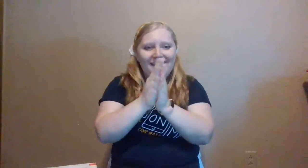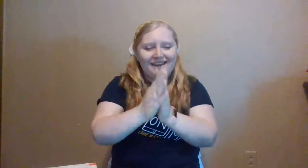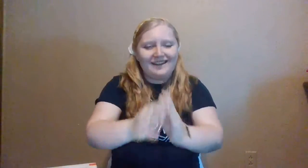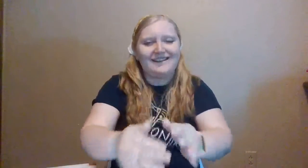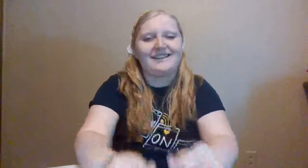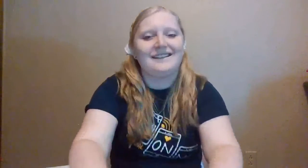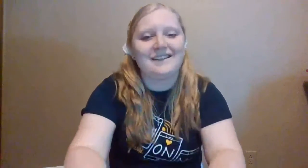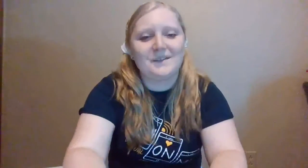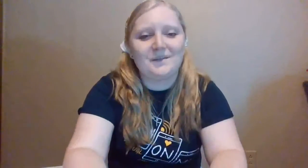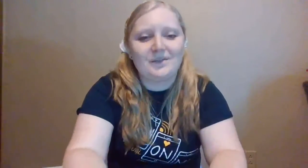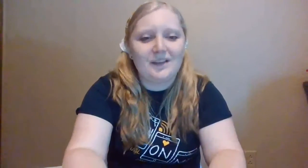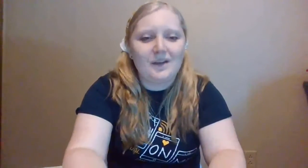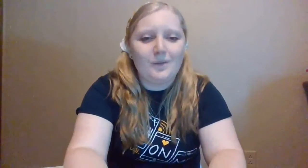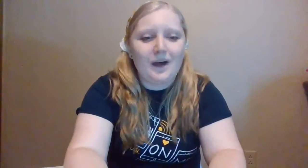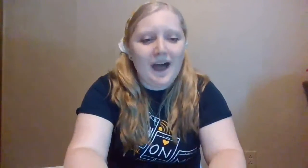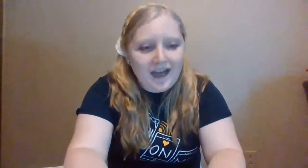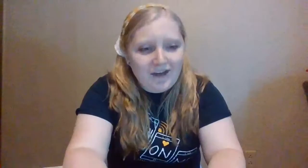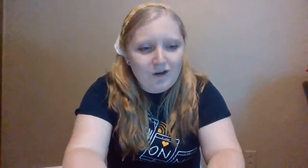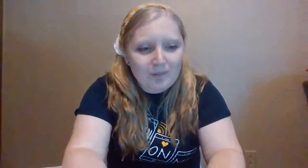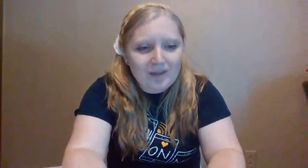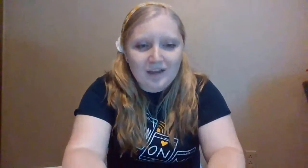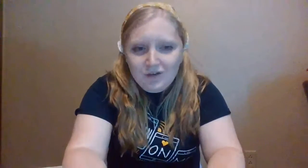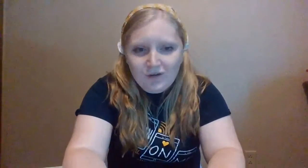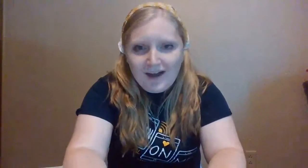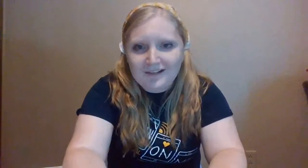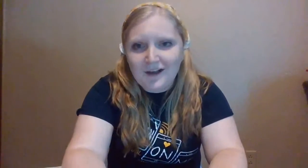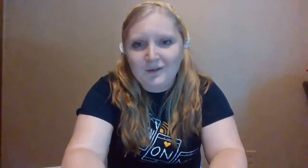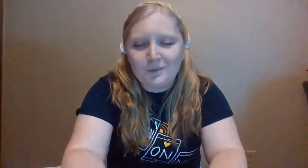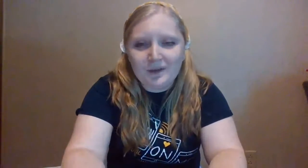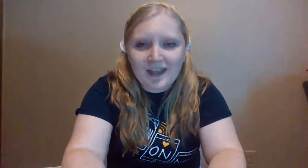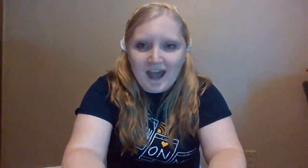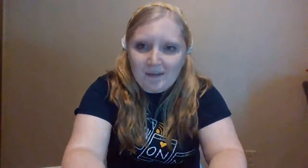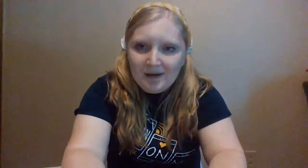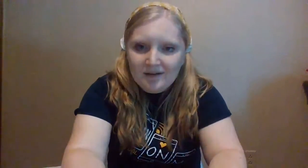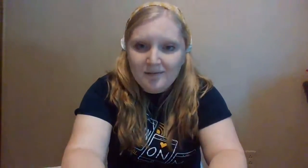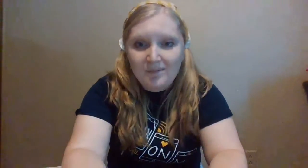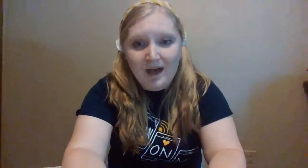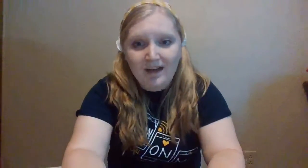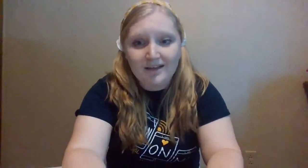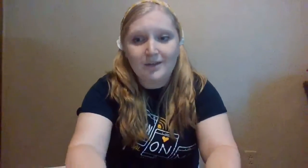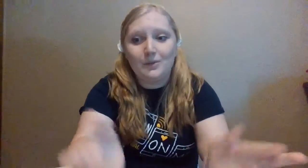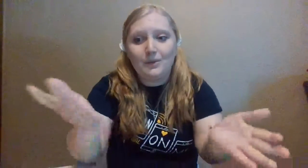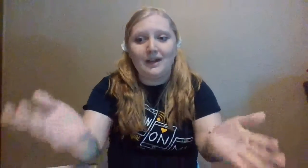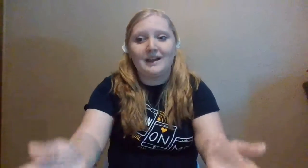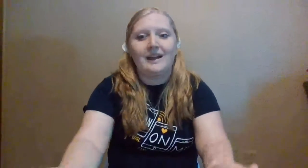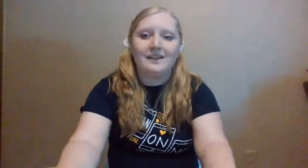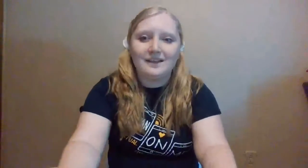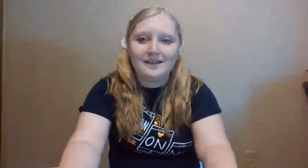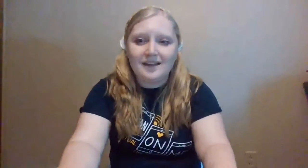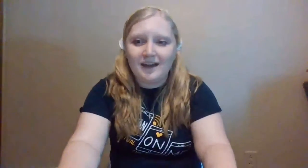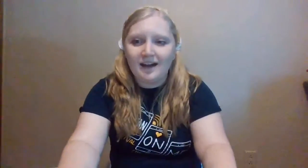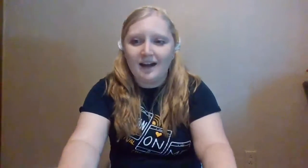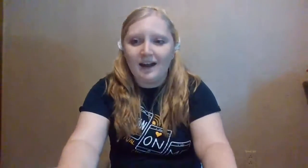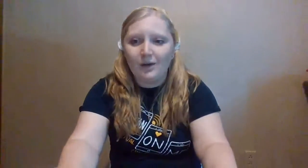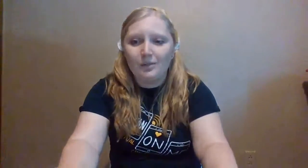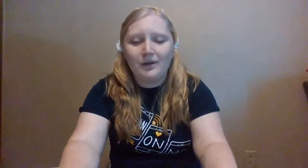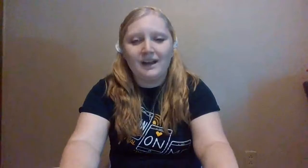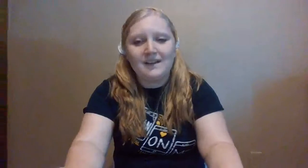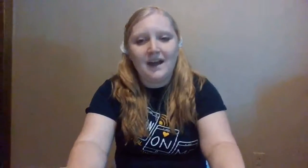Yay! Well, I hope that you guys are really happy to be back at school again this year, and I hope you guys have